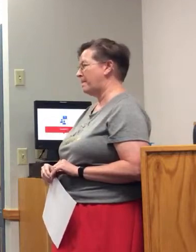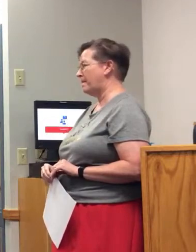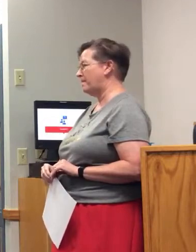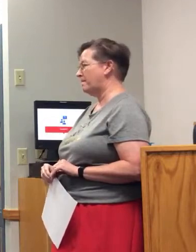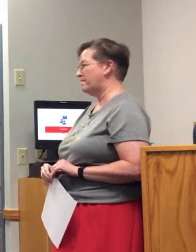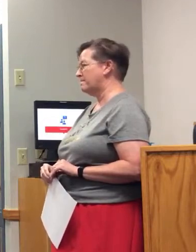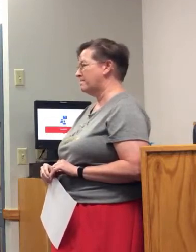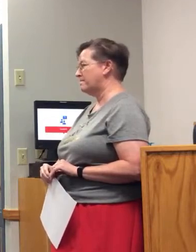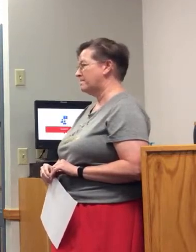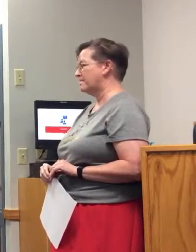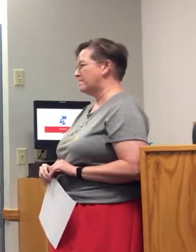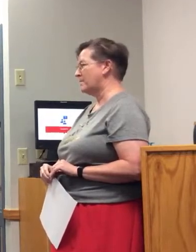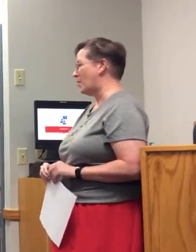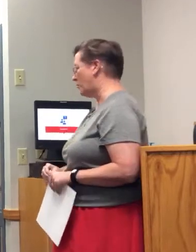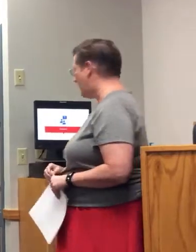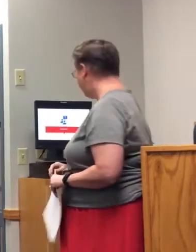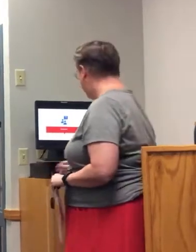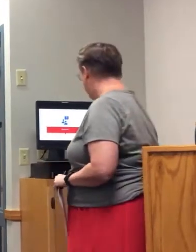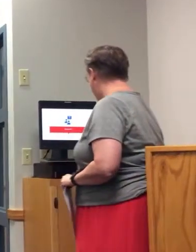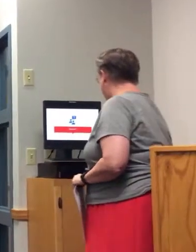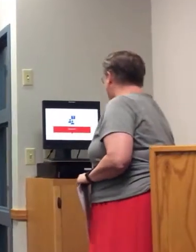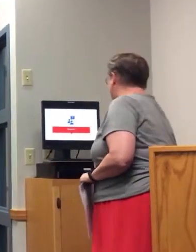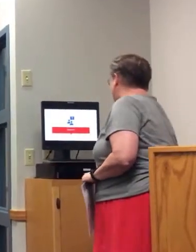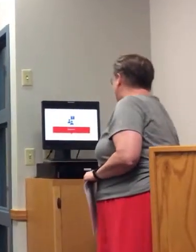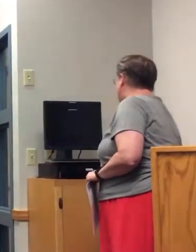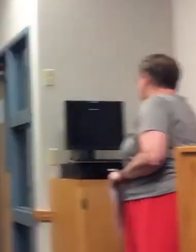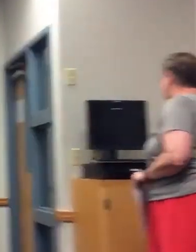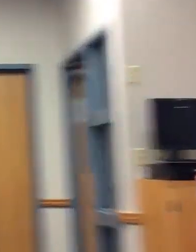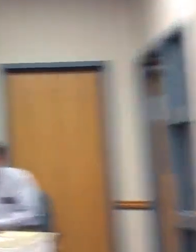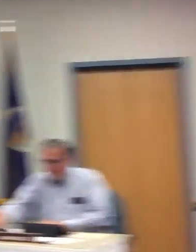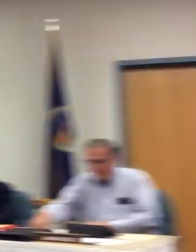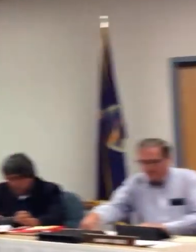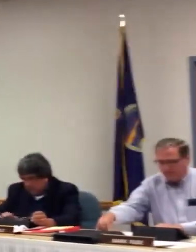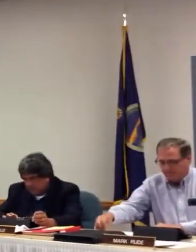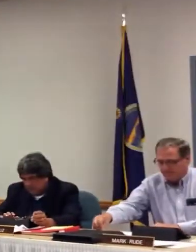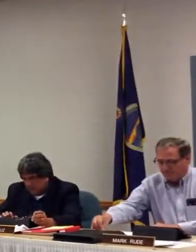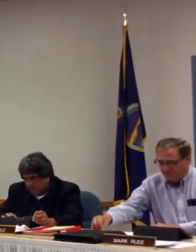Anybody else? Thank you. Okay, thank you.